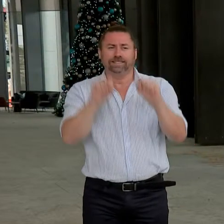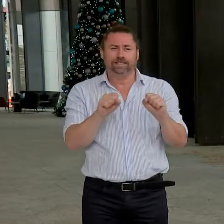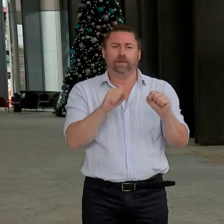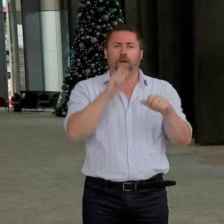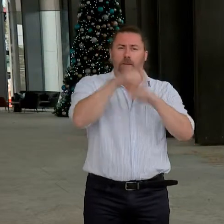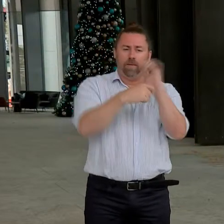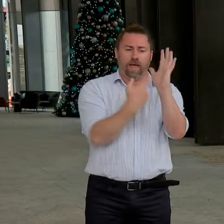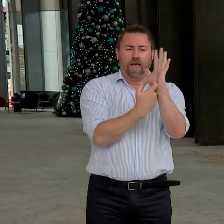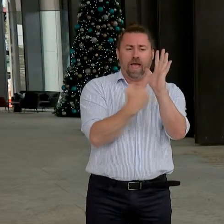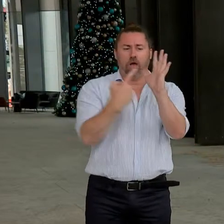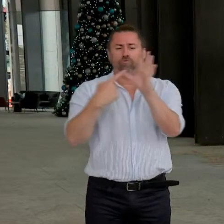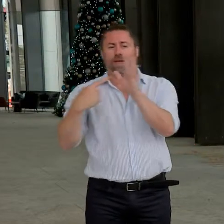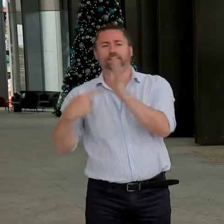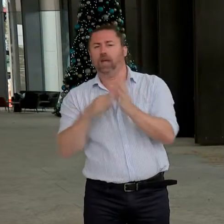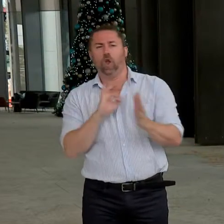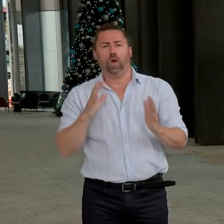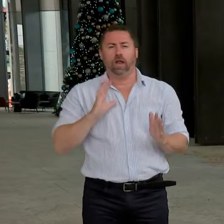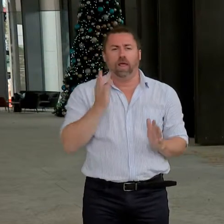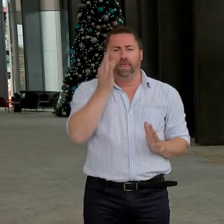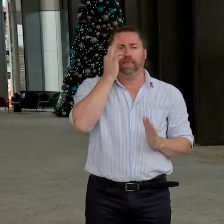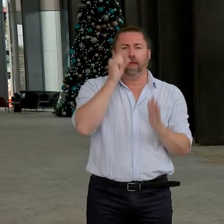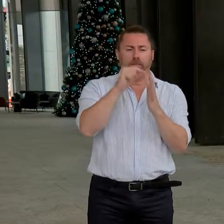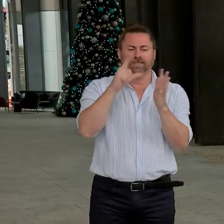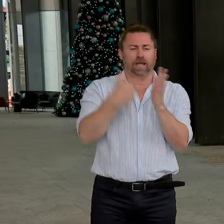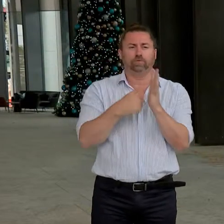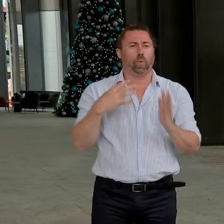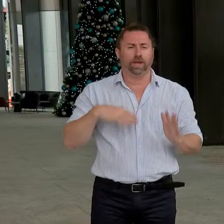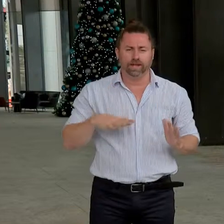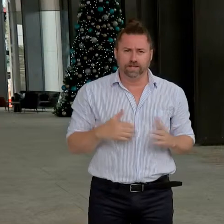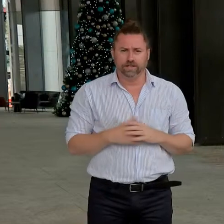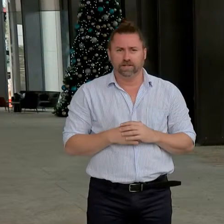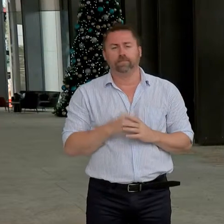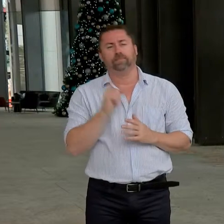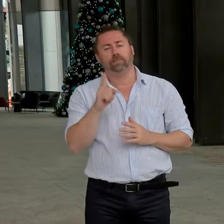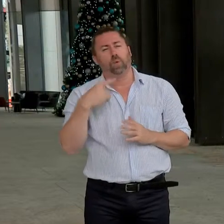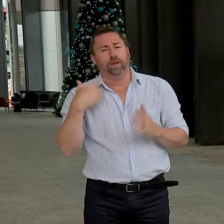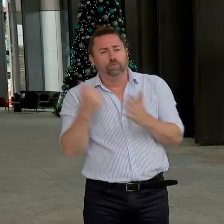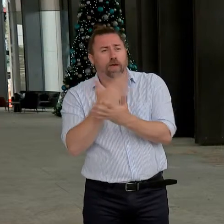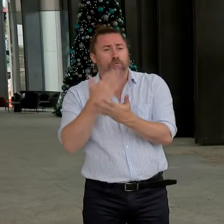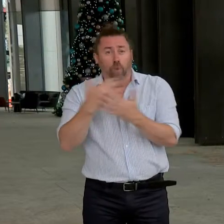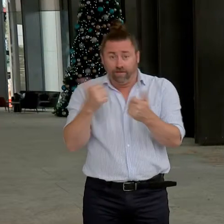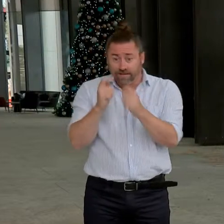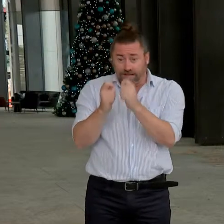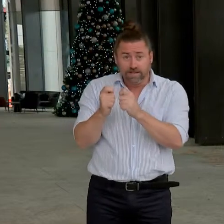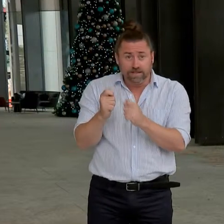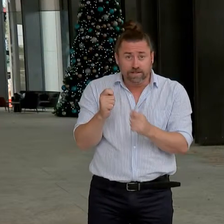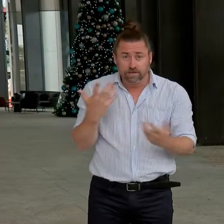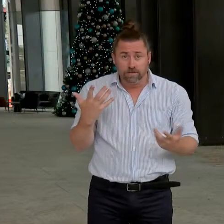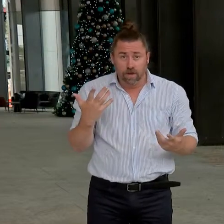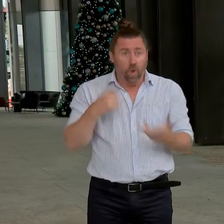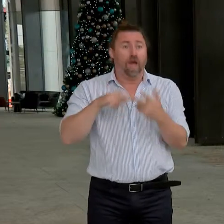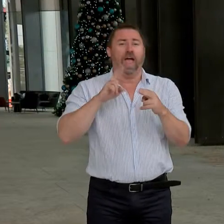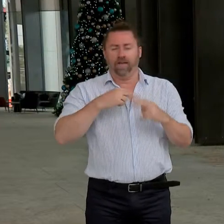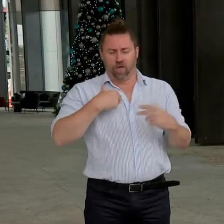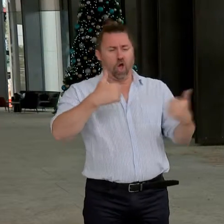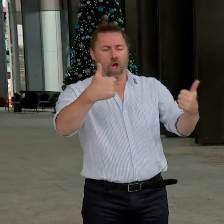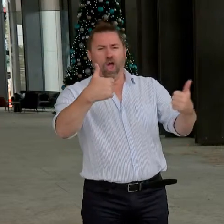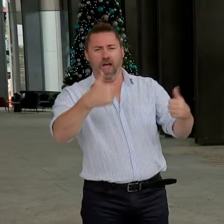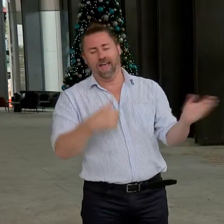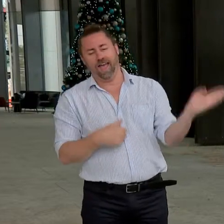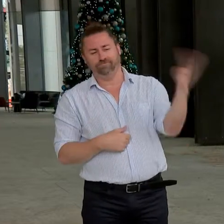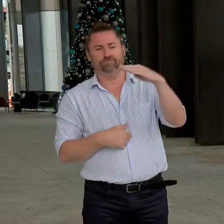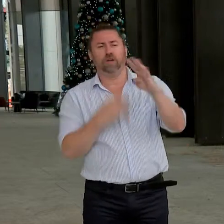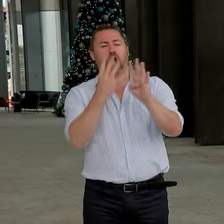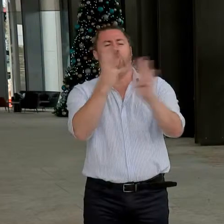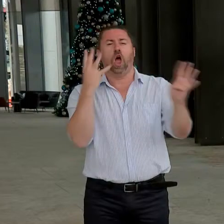tests from the 1st of January. But we've also got to make sure there's adequate supply, because to say you don't need to line up for a